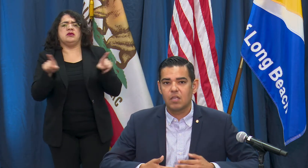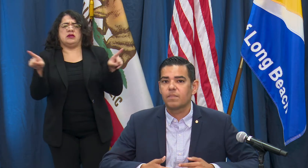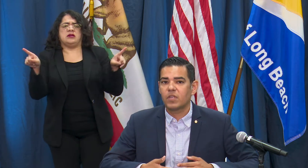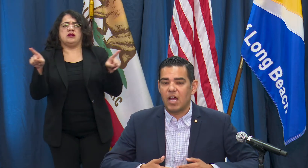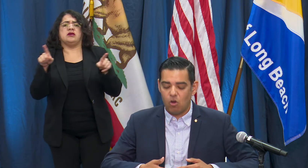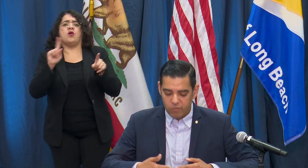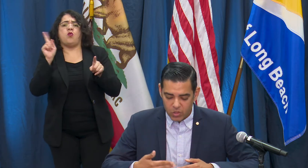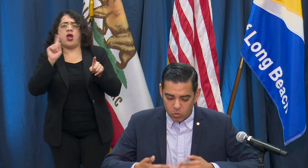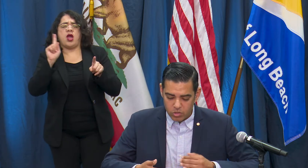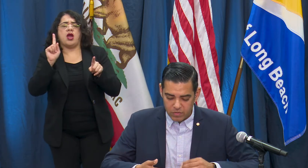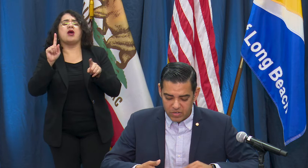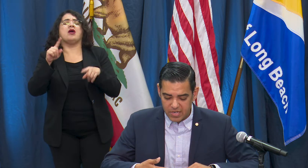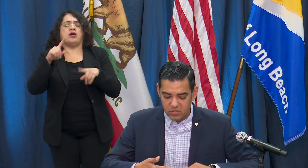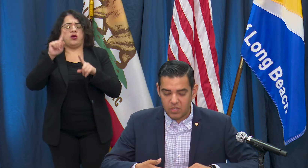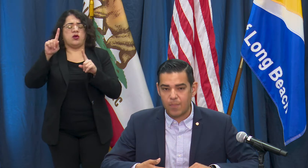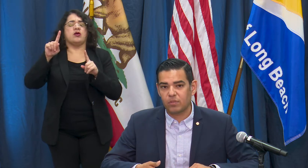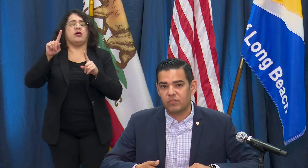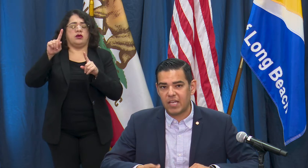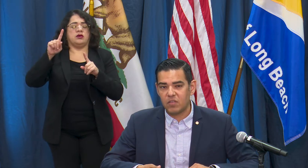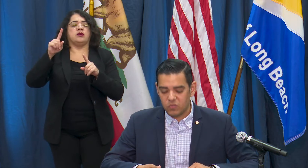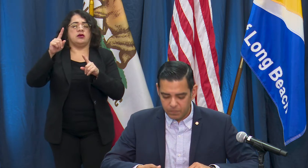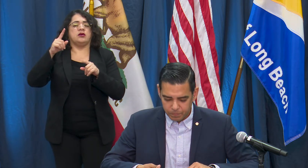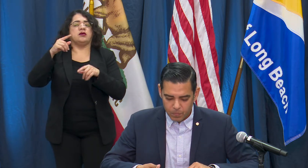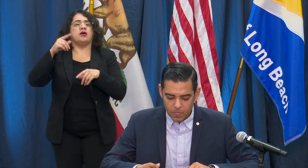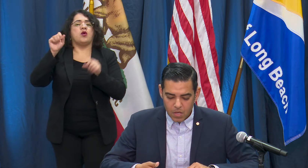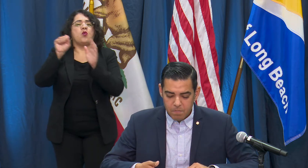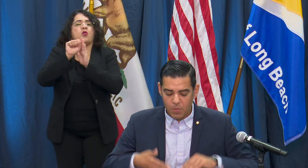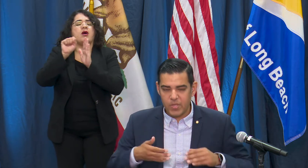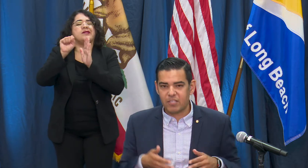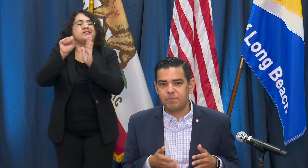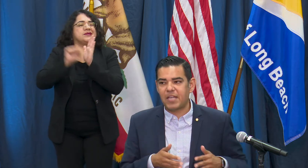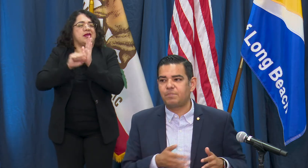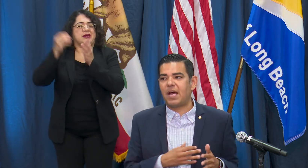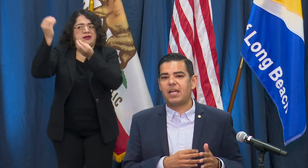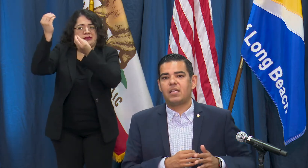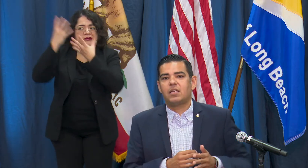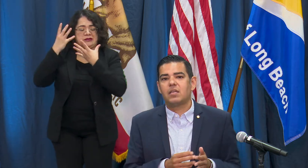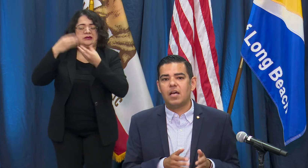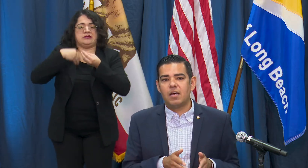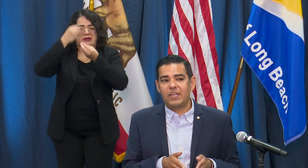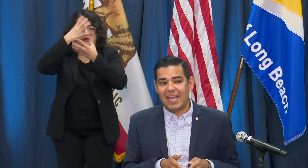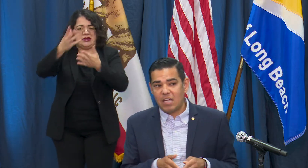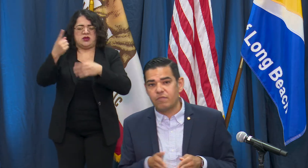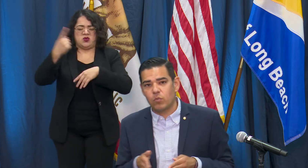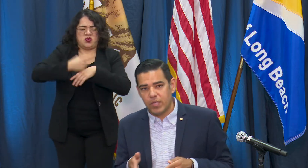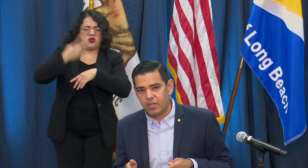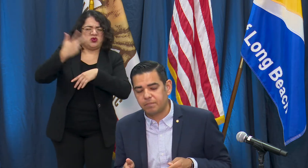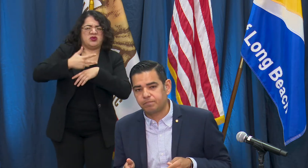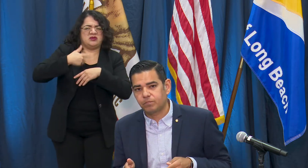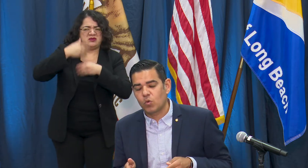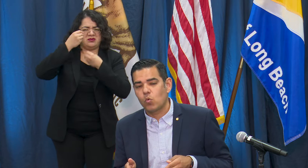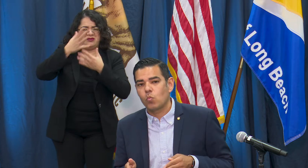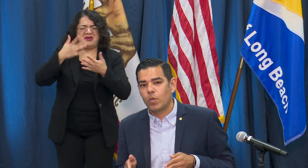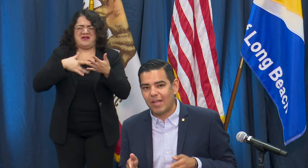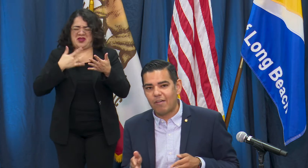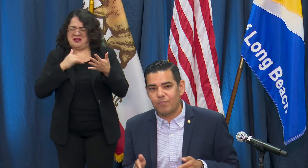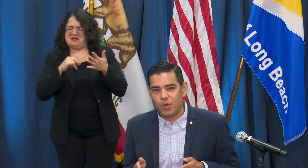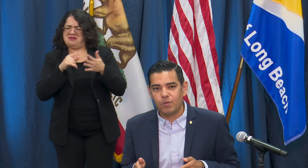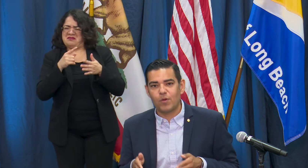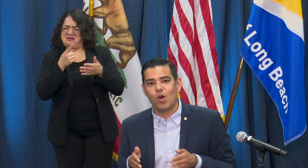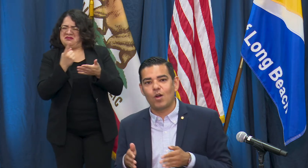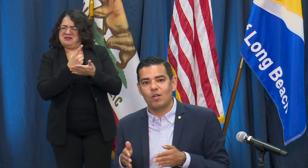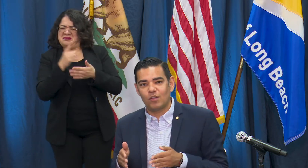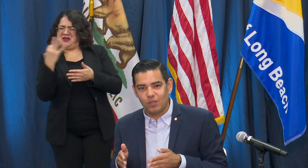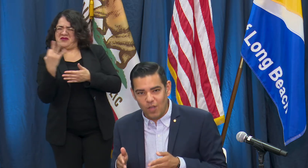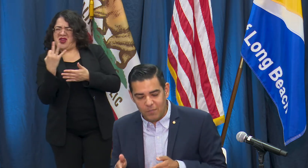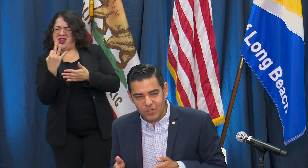state over the course of the next couple of days. But we expect by the end of the week, we will have